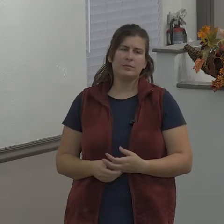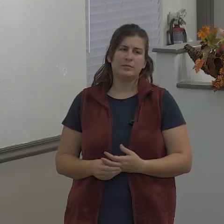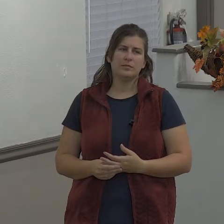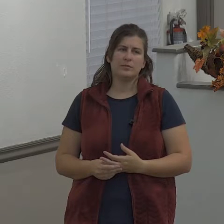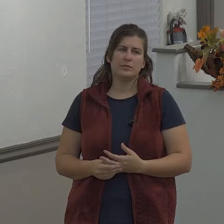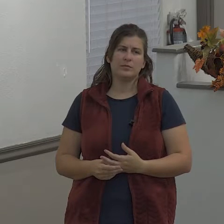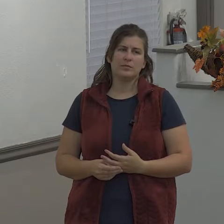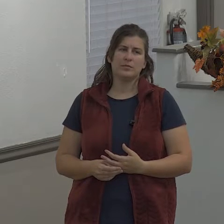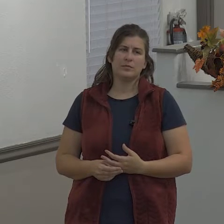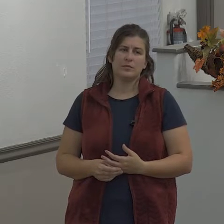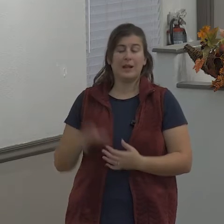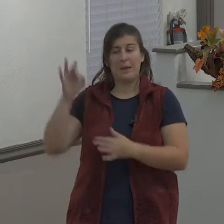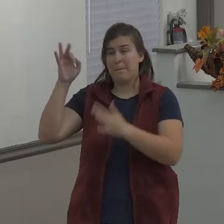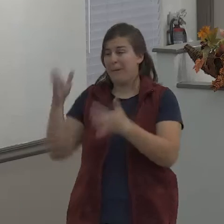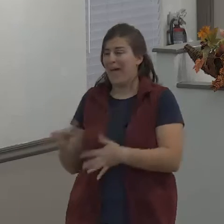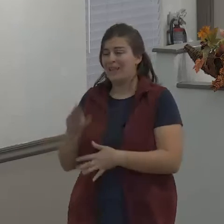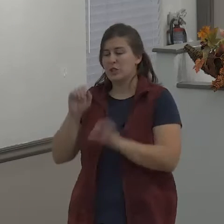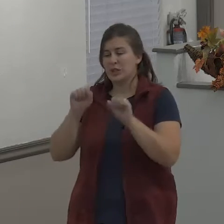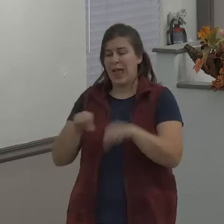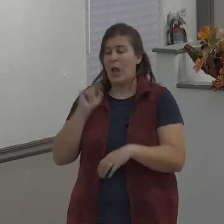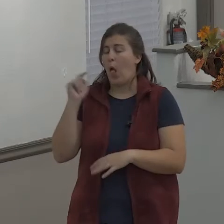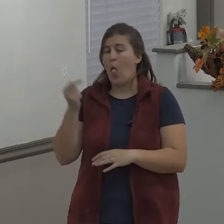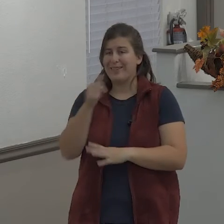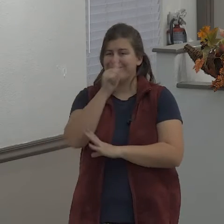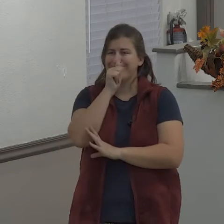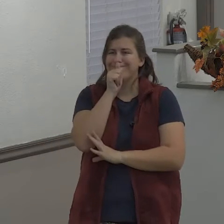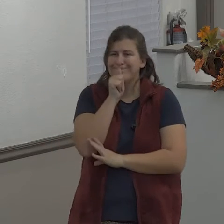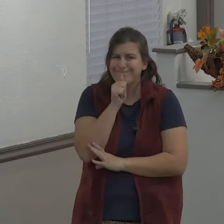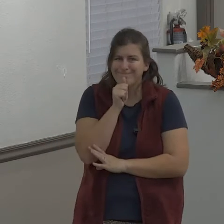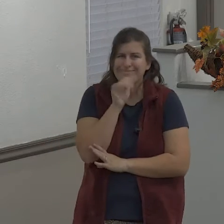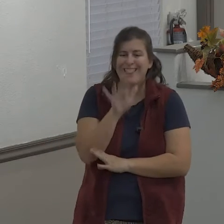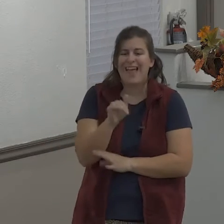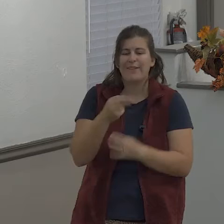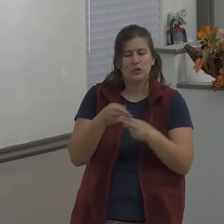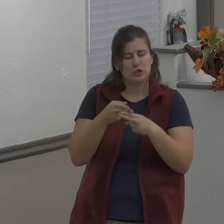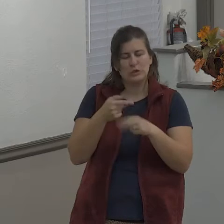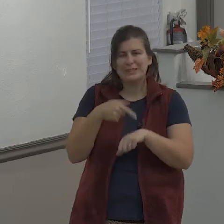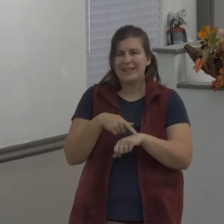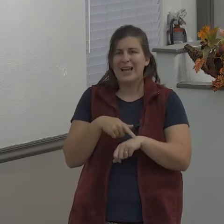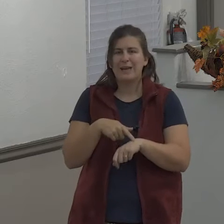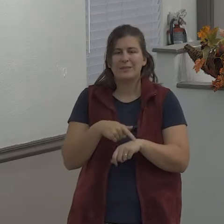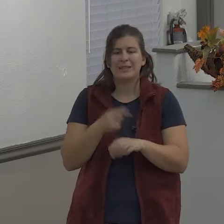And you're only going to do that for so long before you finally just hang it up.